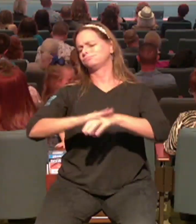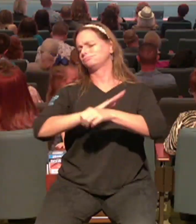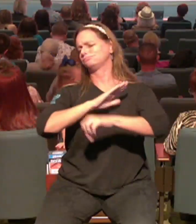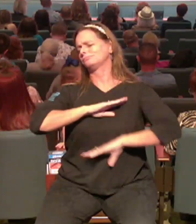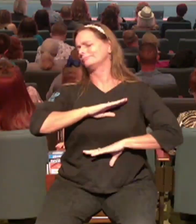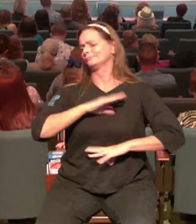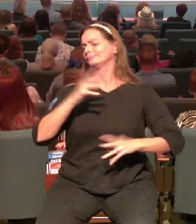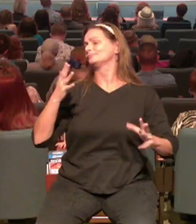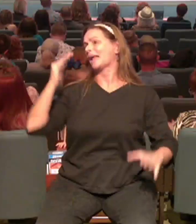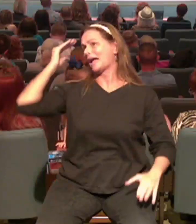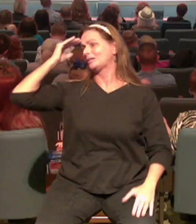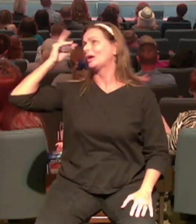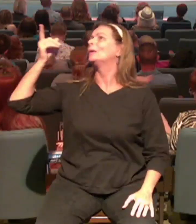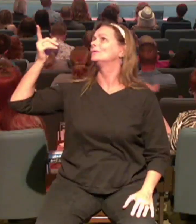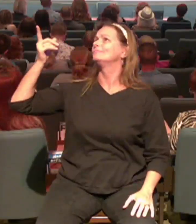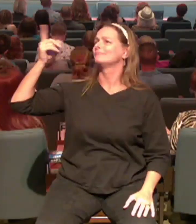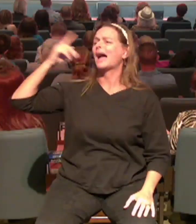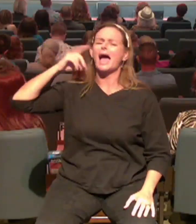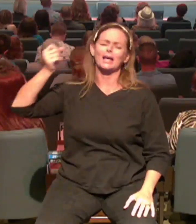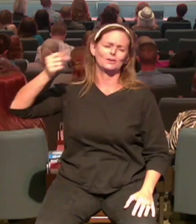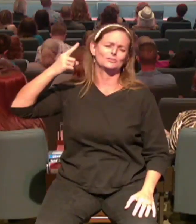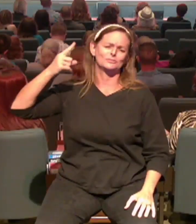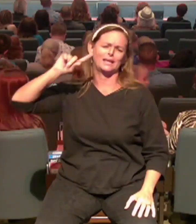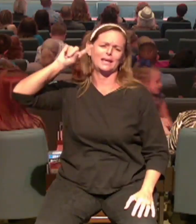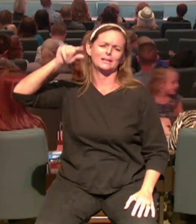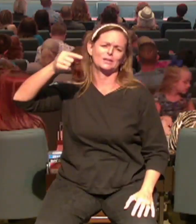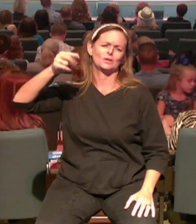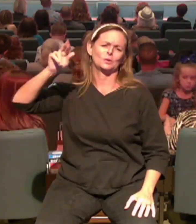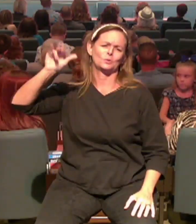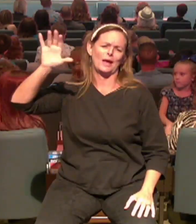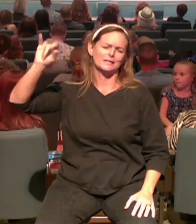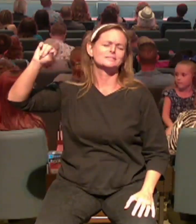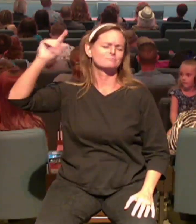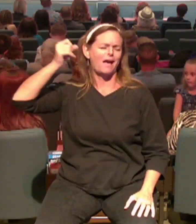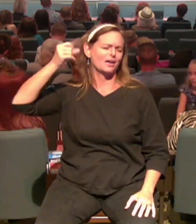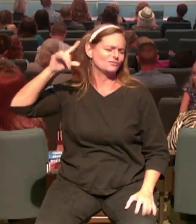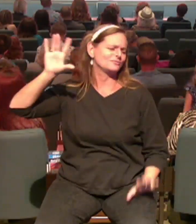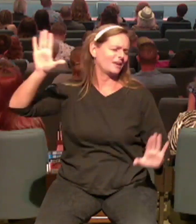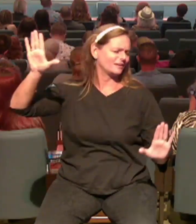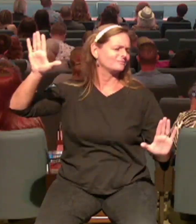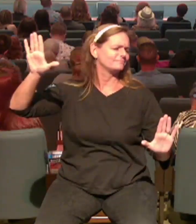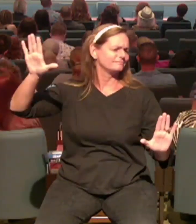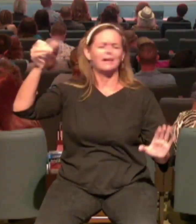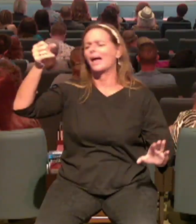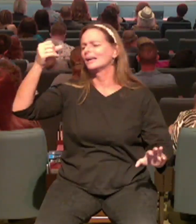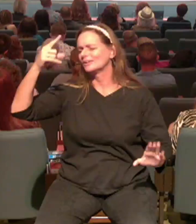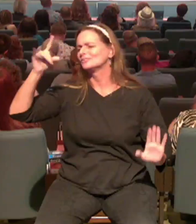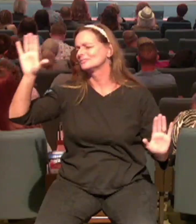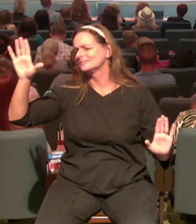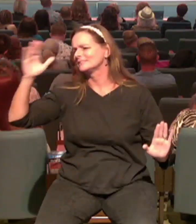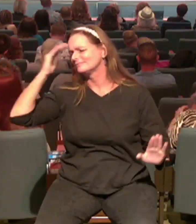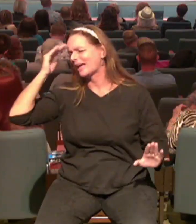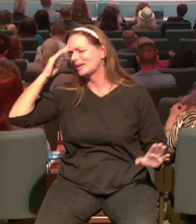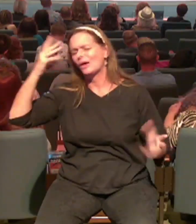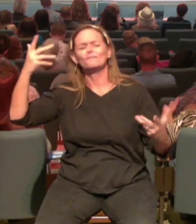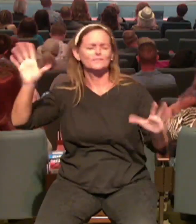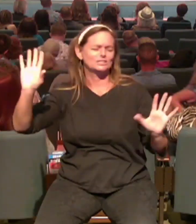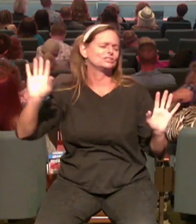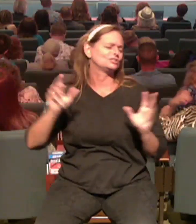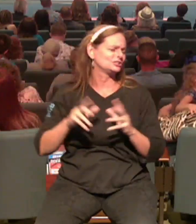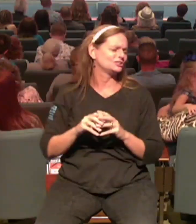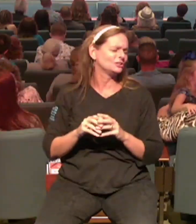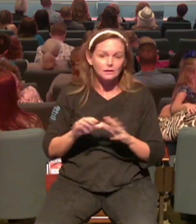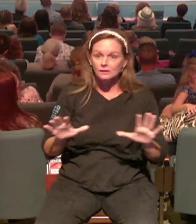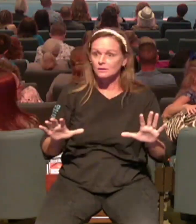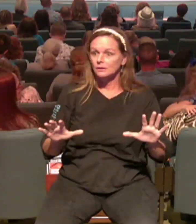as you think, I understand grace, Todd. I get, no. As soon as you get to that place where you